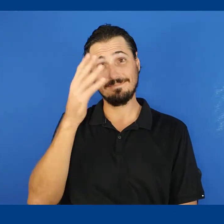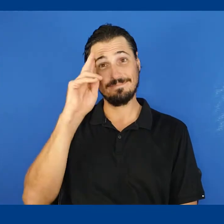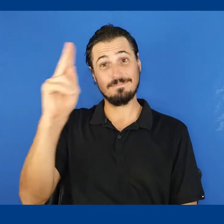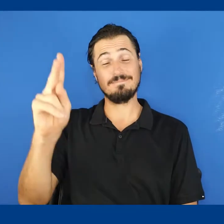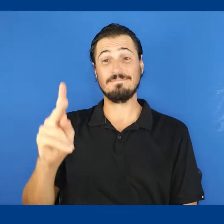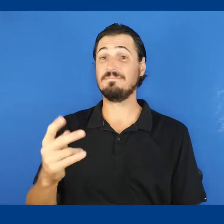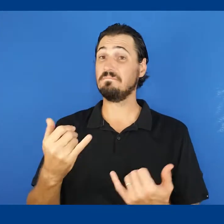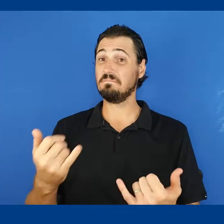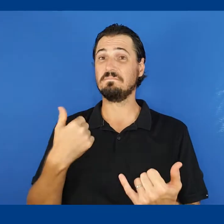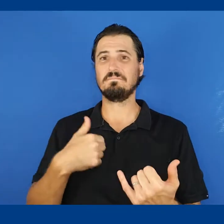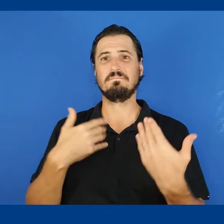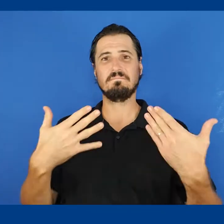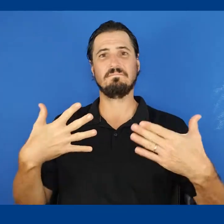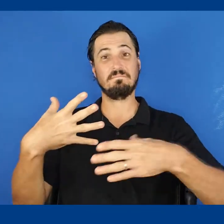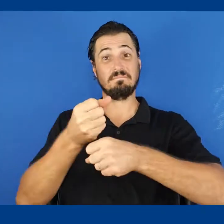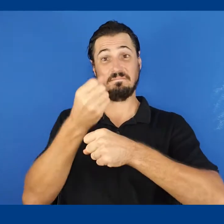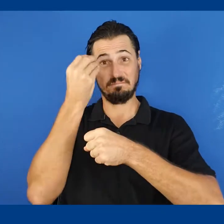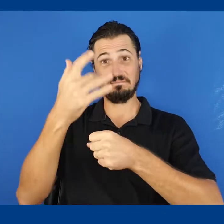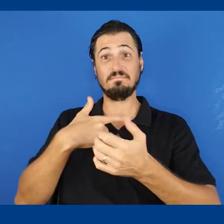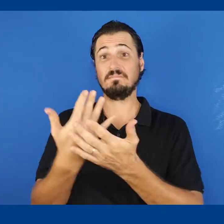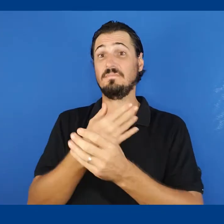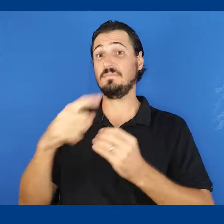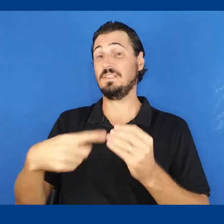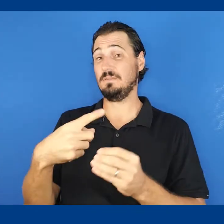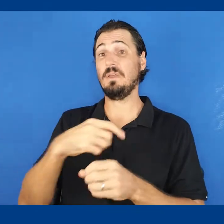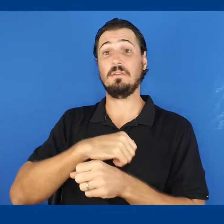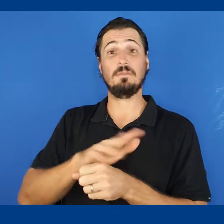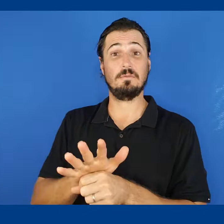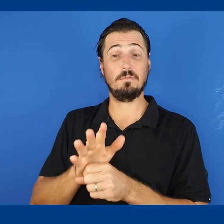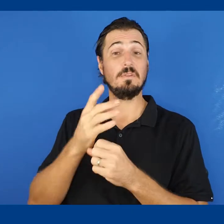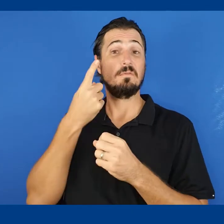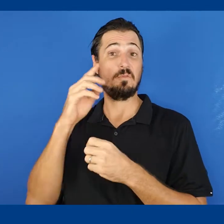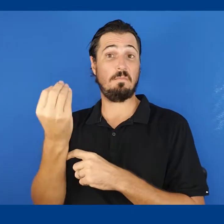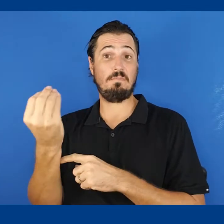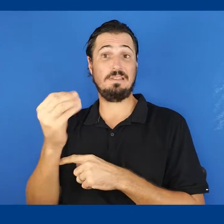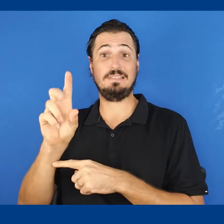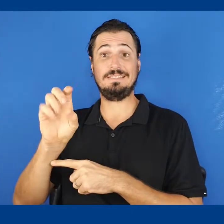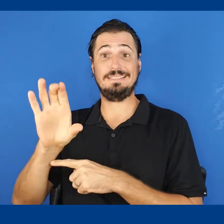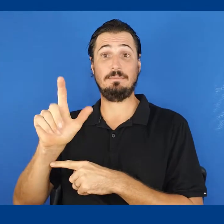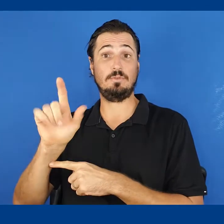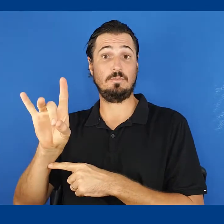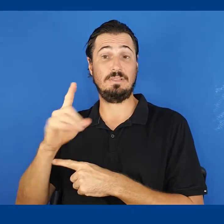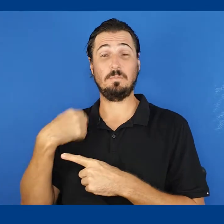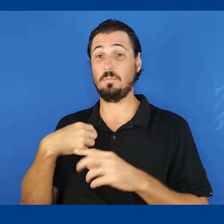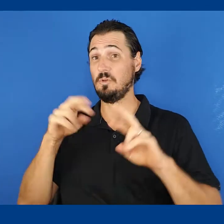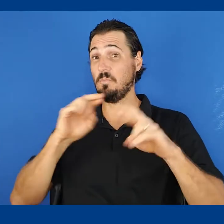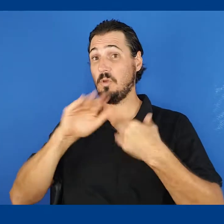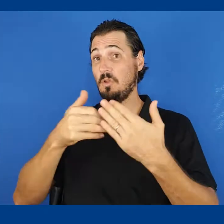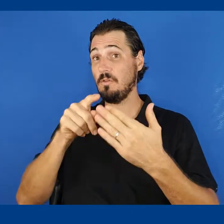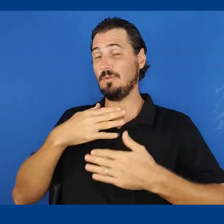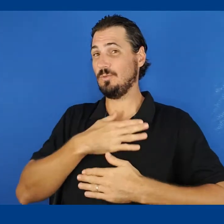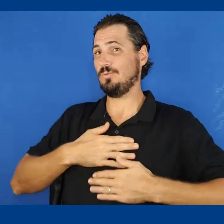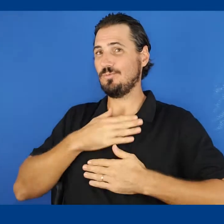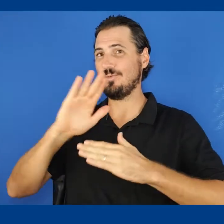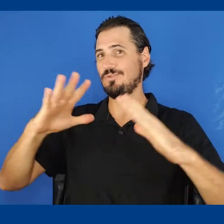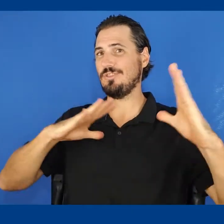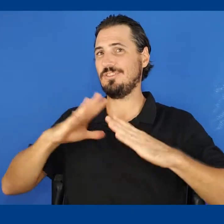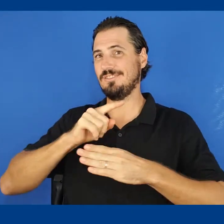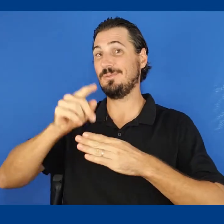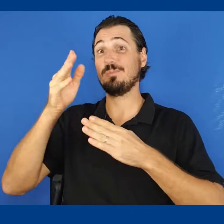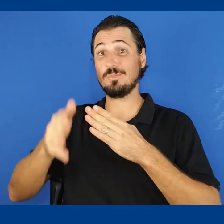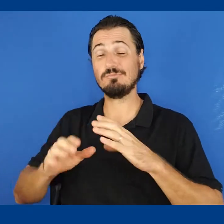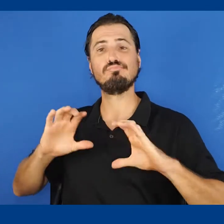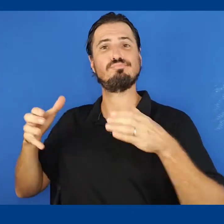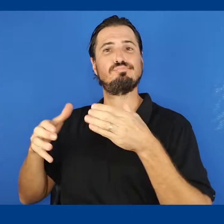Hello, Kauai. Here's our COVID-19 briefing from Team Kauai for Monday, December 28th. We hope you all had a restful, safe holiday weekend